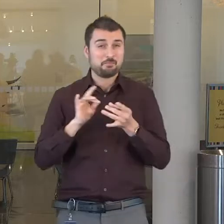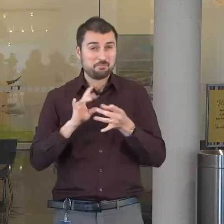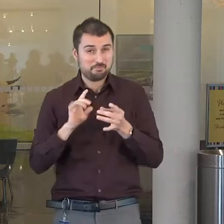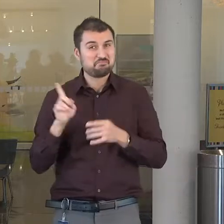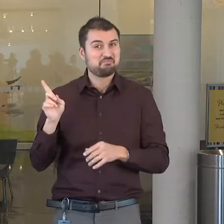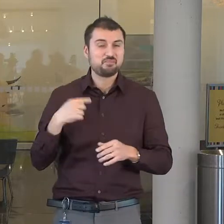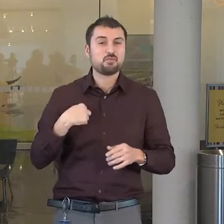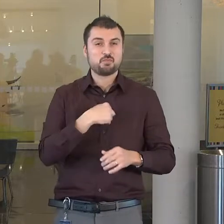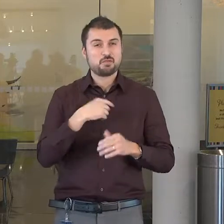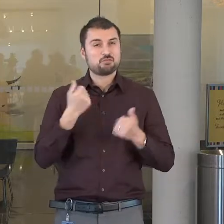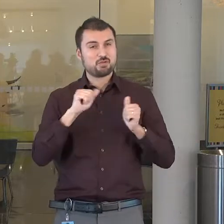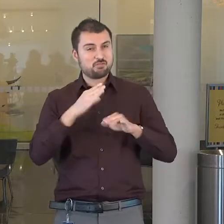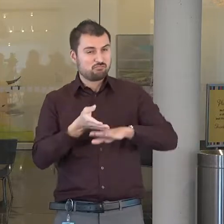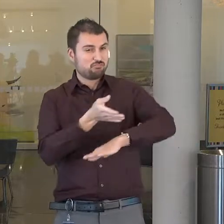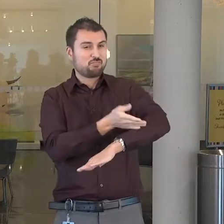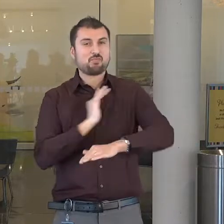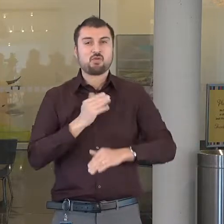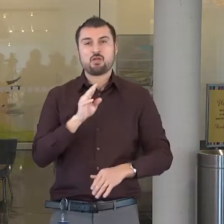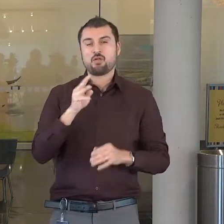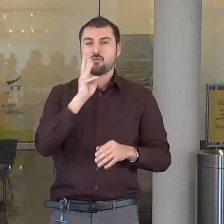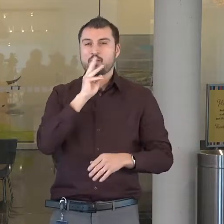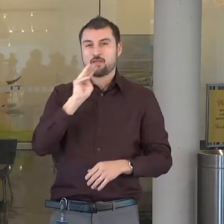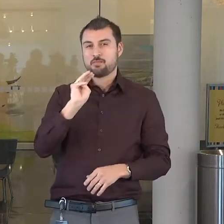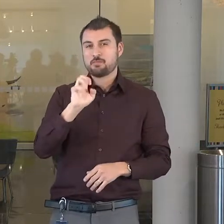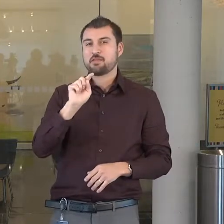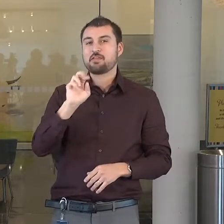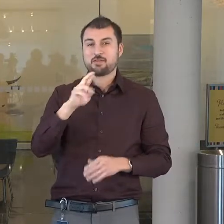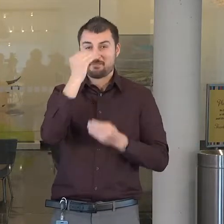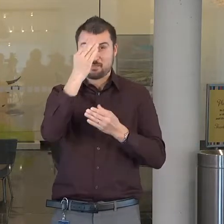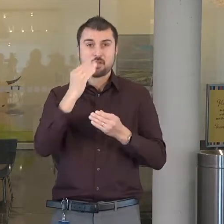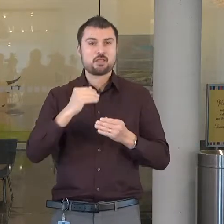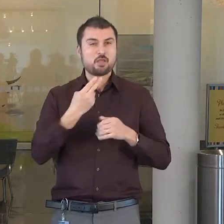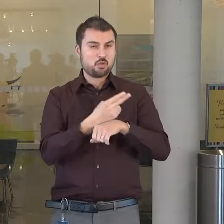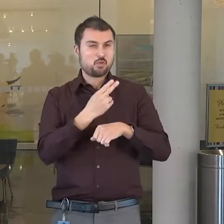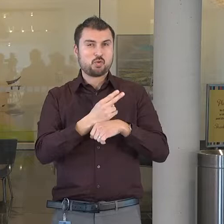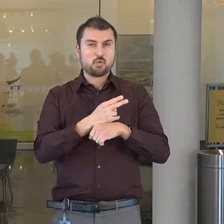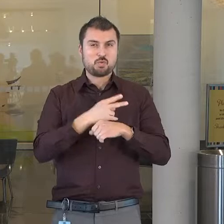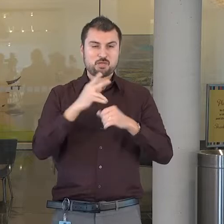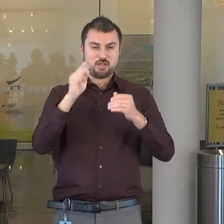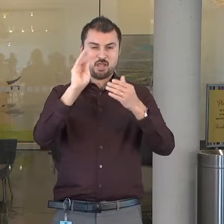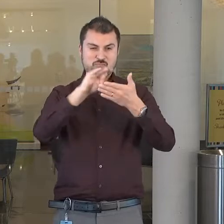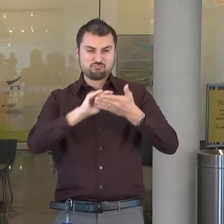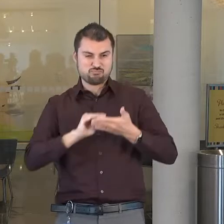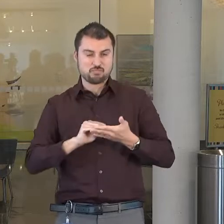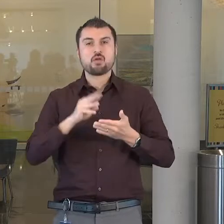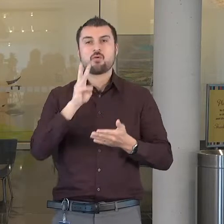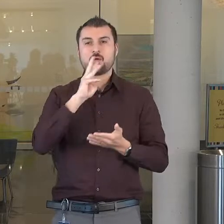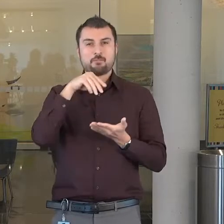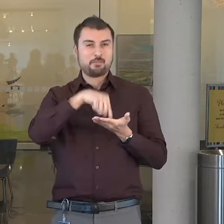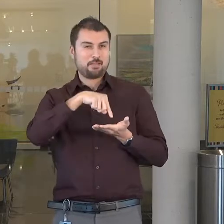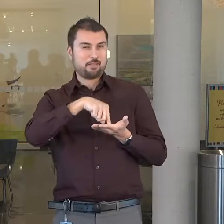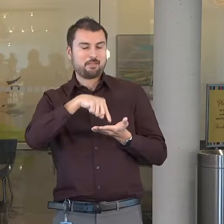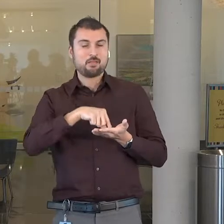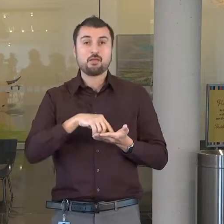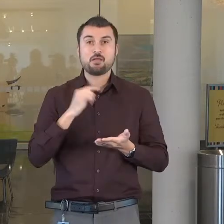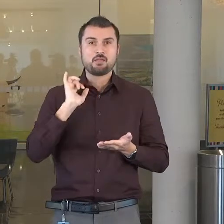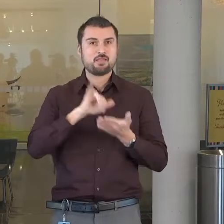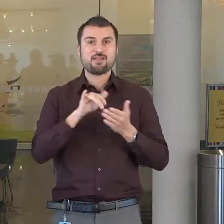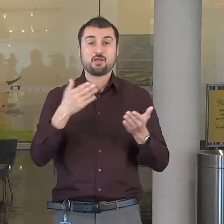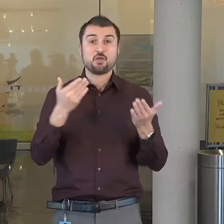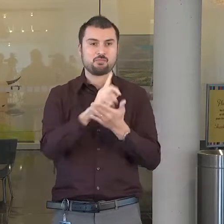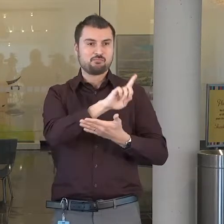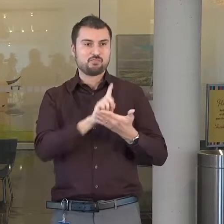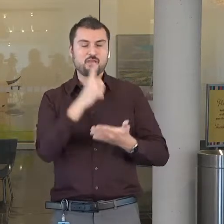collect the water meter information that is used to populate the water bills. And this looks like a complete redesign of the meter